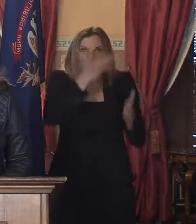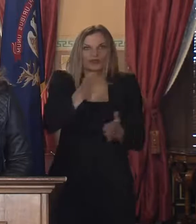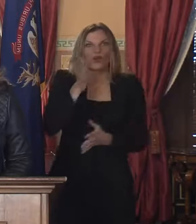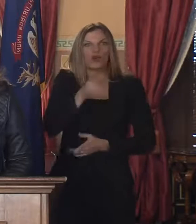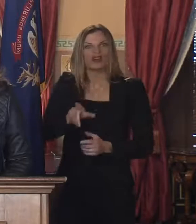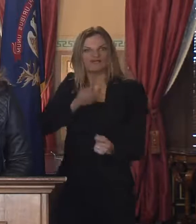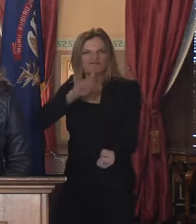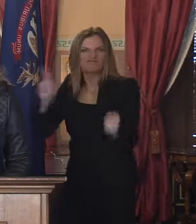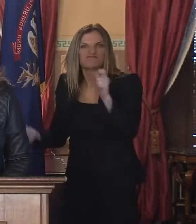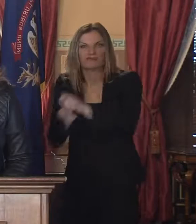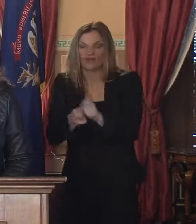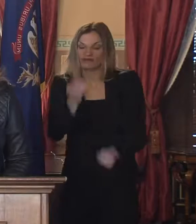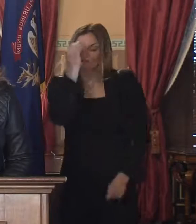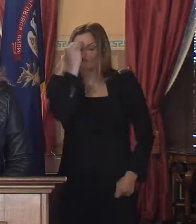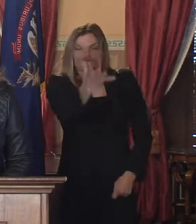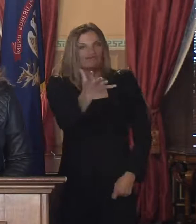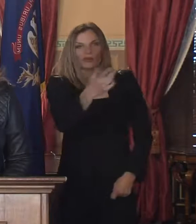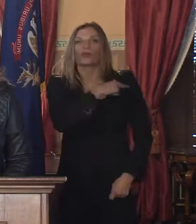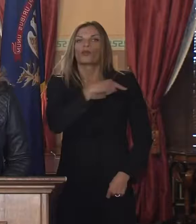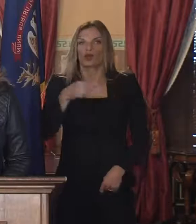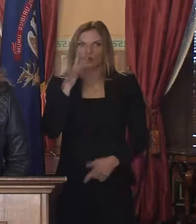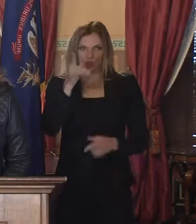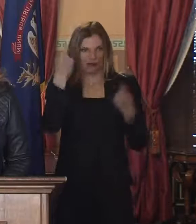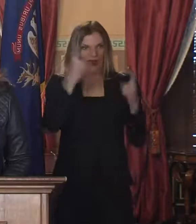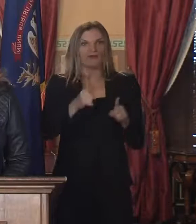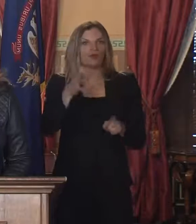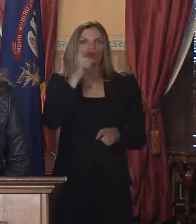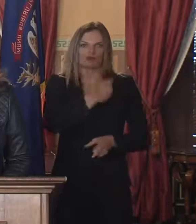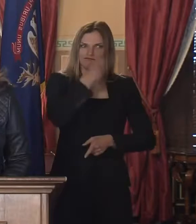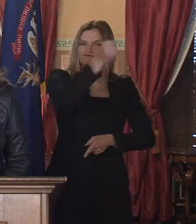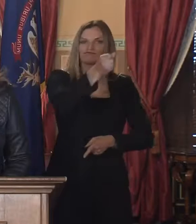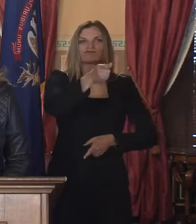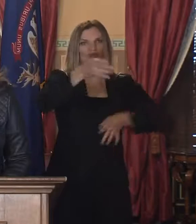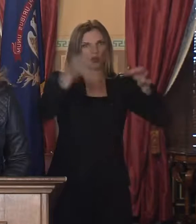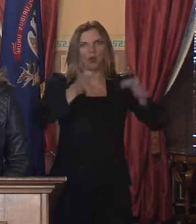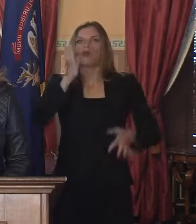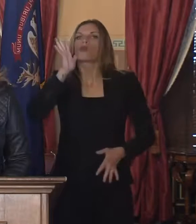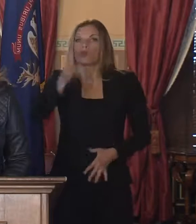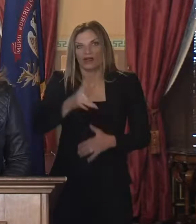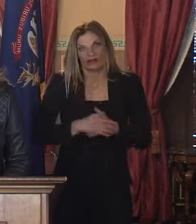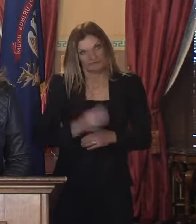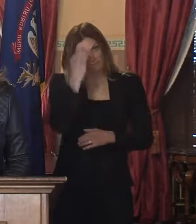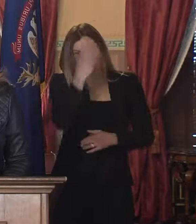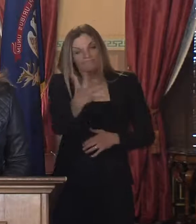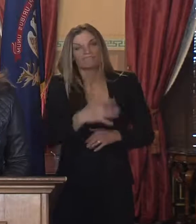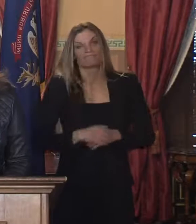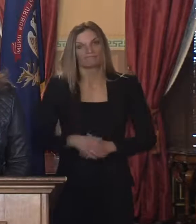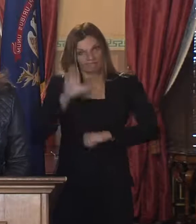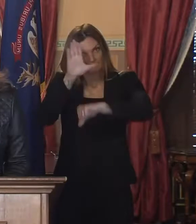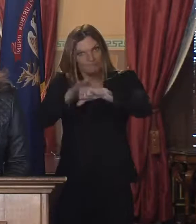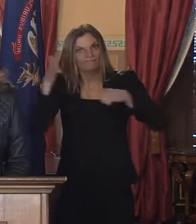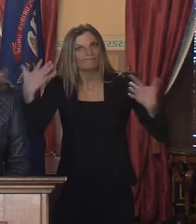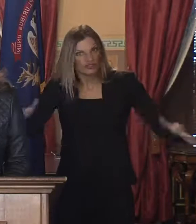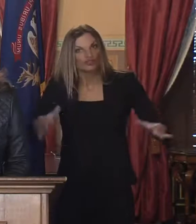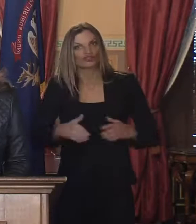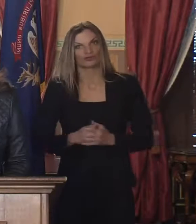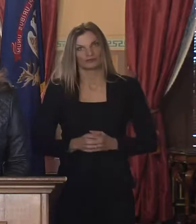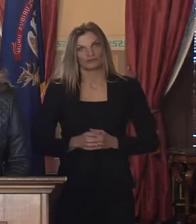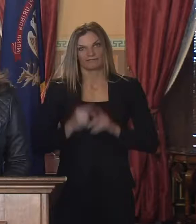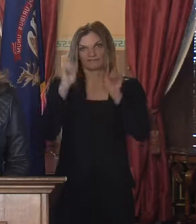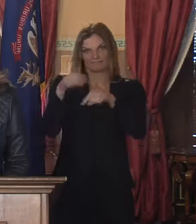you, we will hold you accountable, and we will bring you to justice. For the past 7